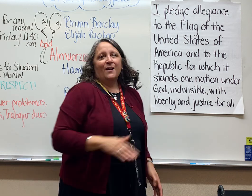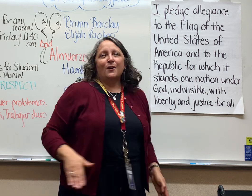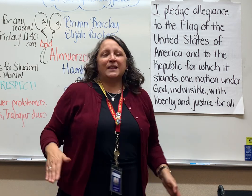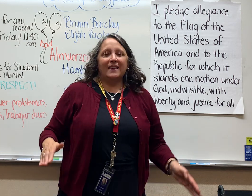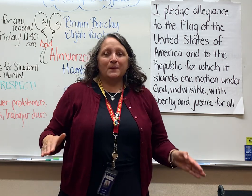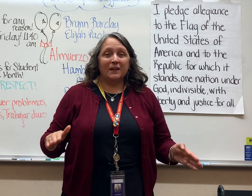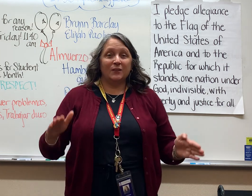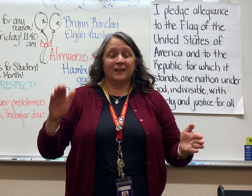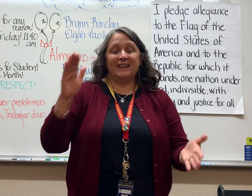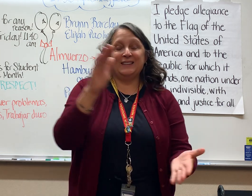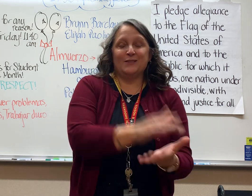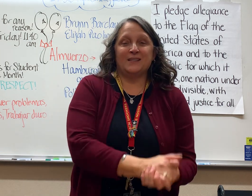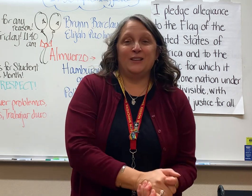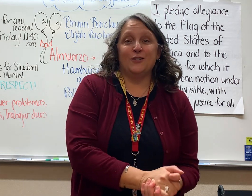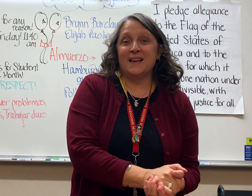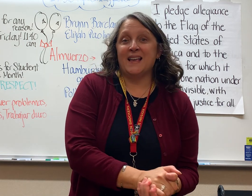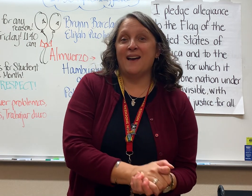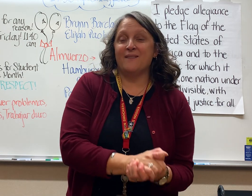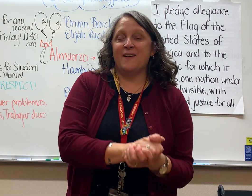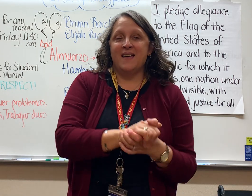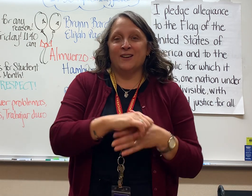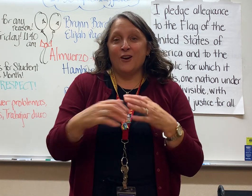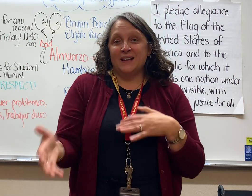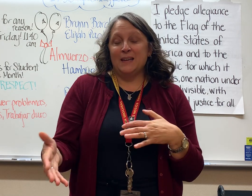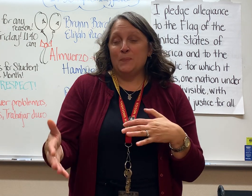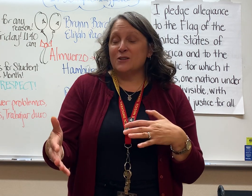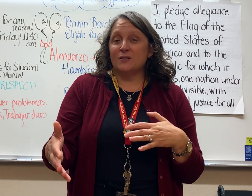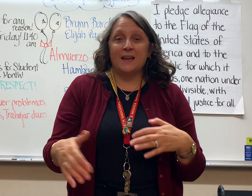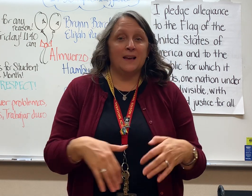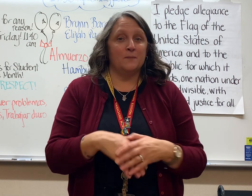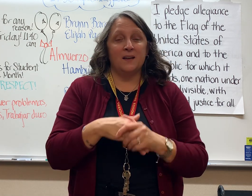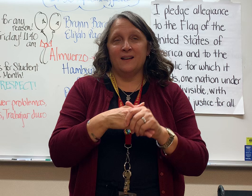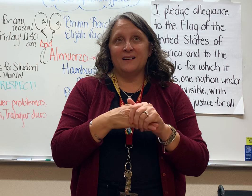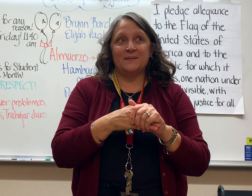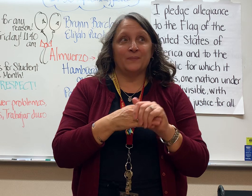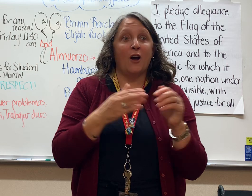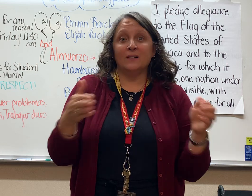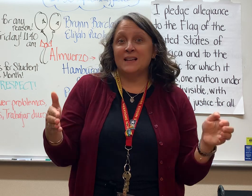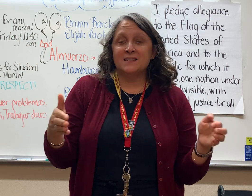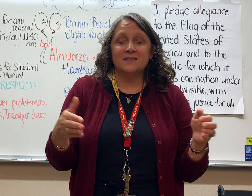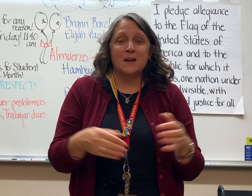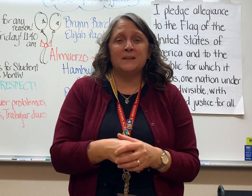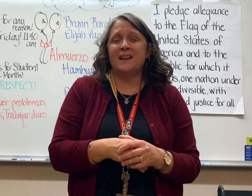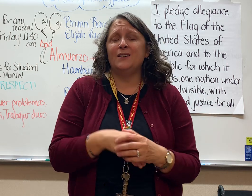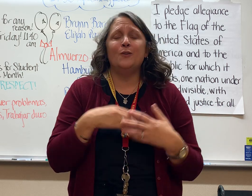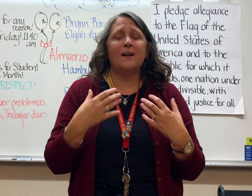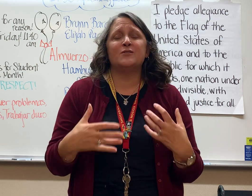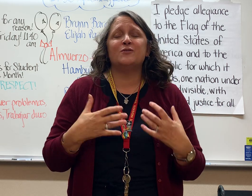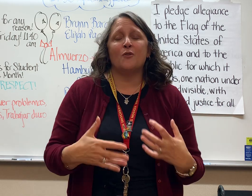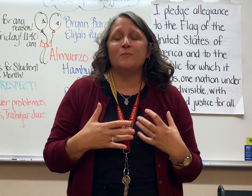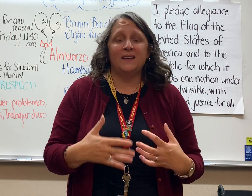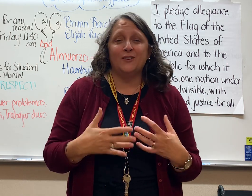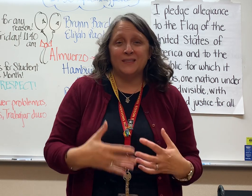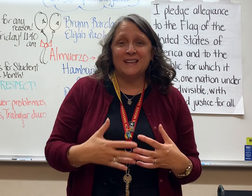Okay, amiguitos, you guys have Carnegie Picture Lab art lessons coming today. You have so many good things